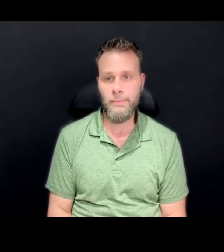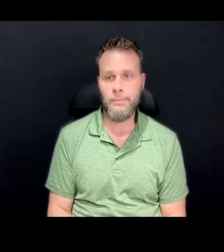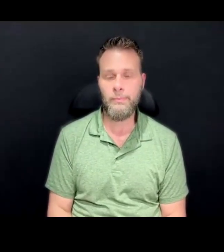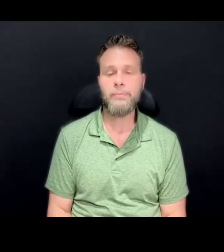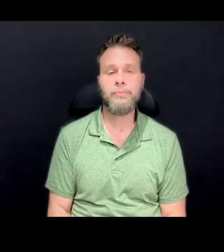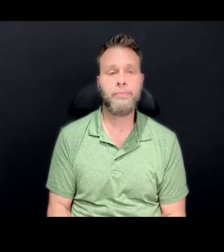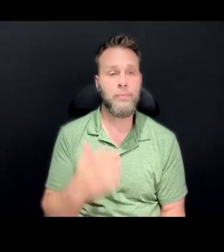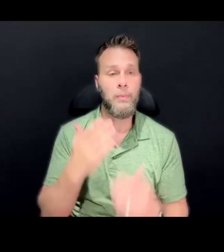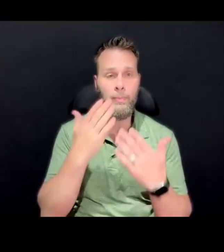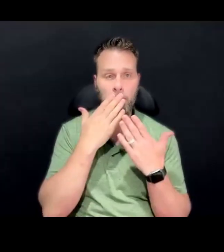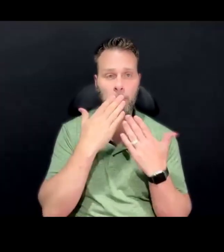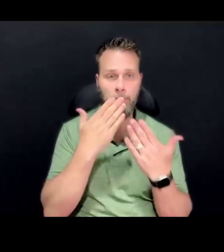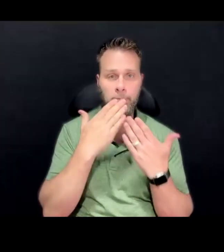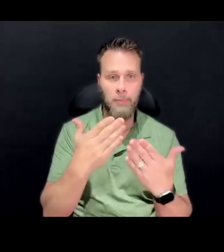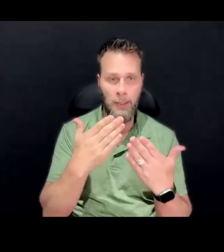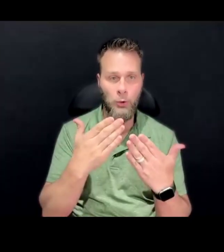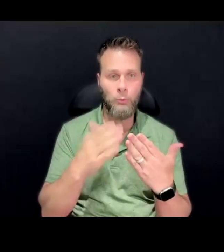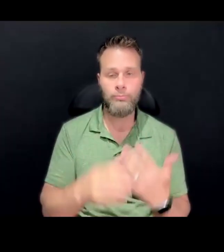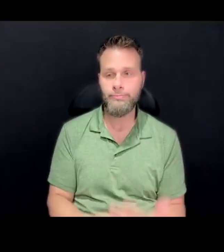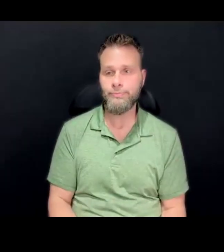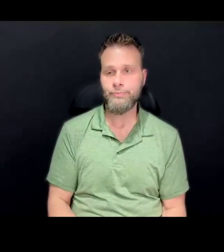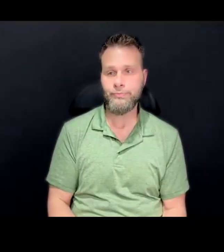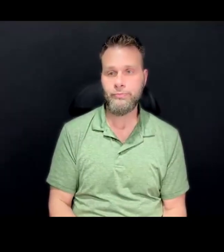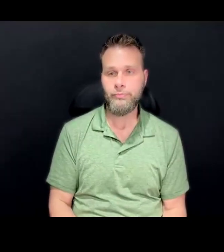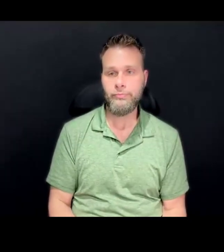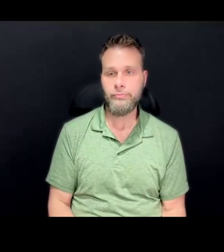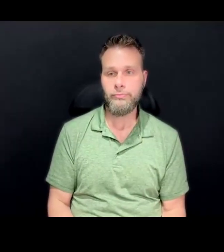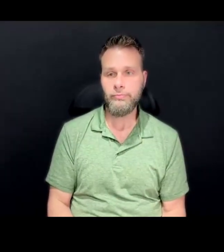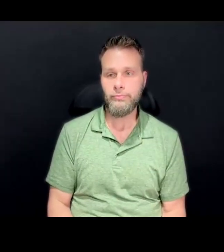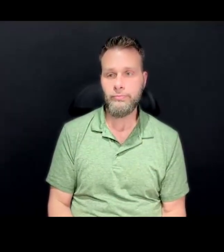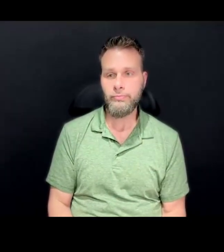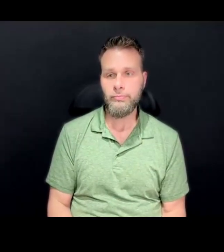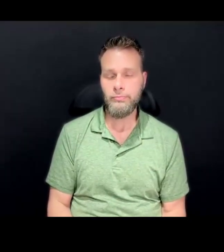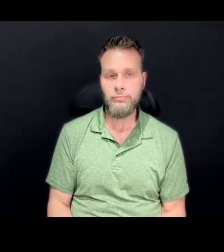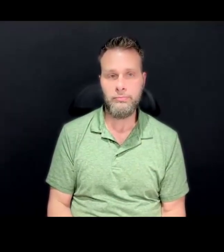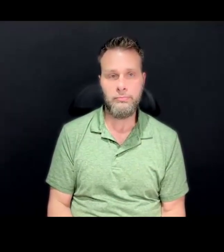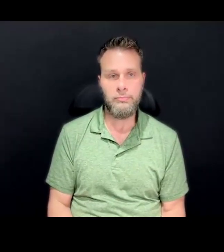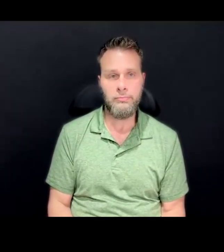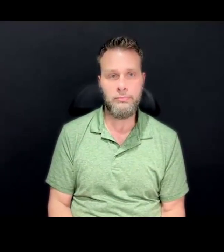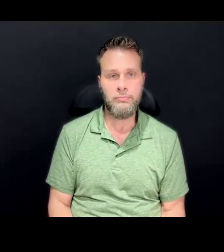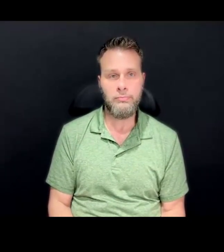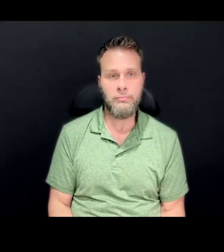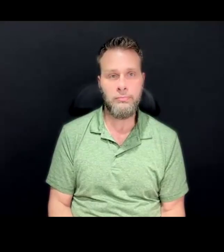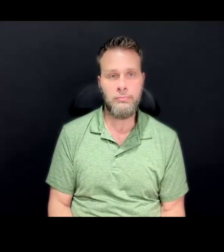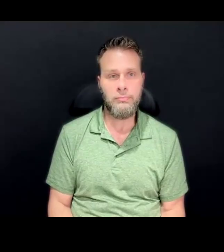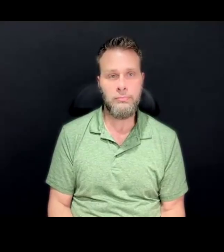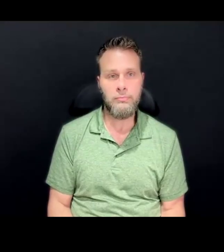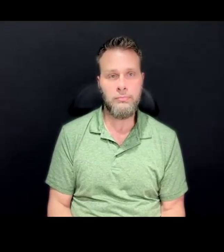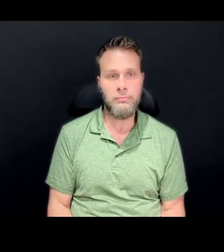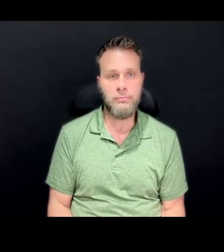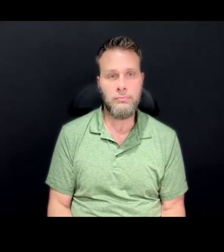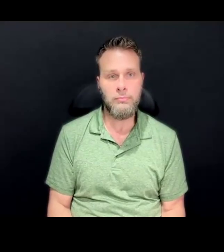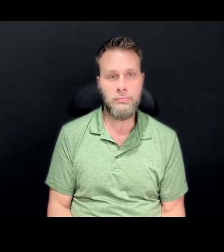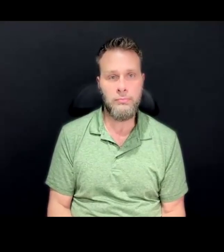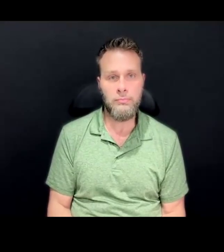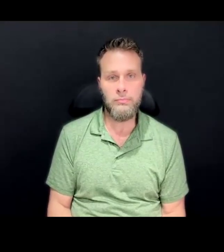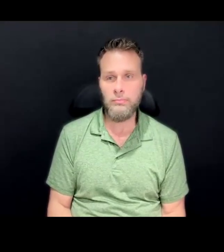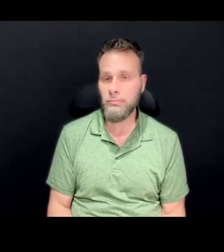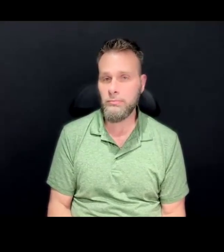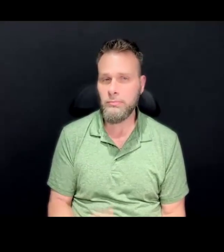All right, thank you so much. I'm going to try Avec to. Pelpo, 617 635 88